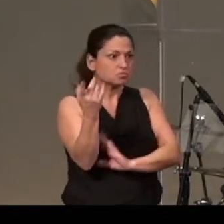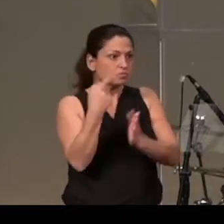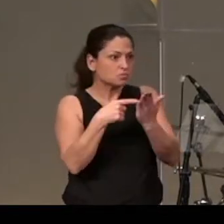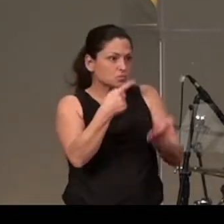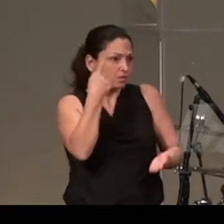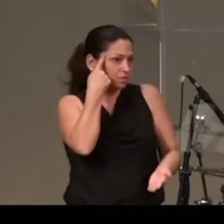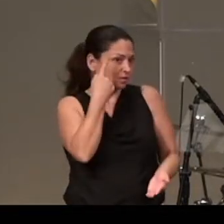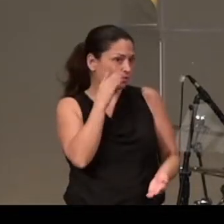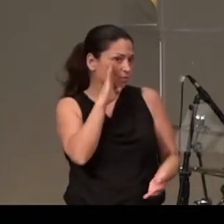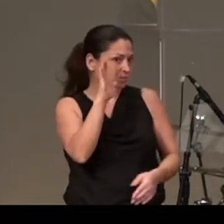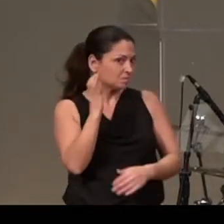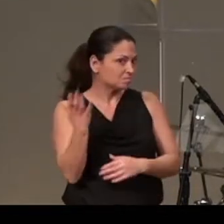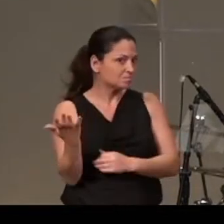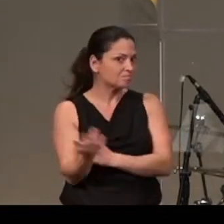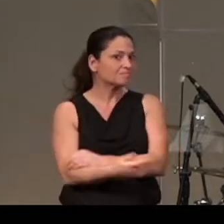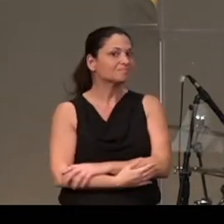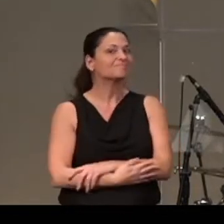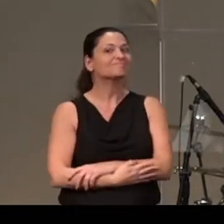you think that would be?